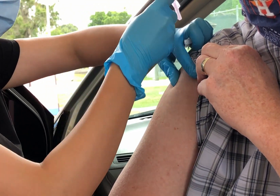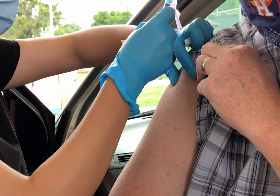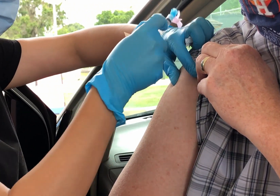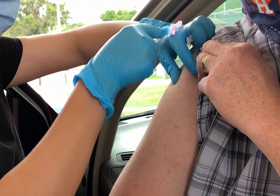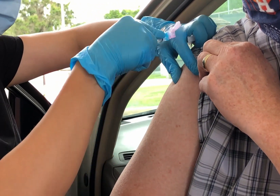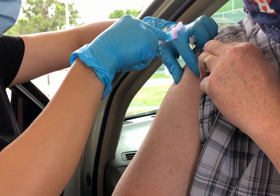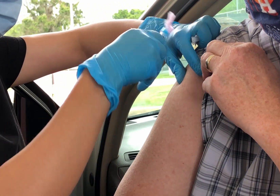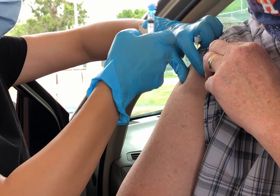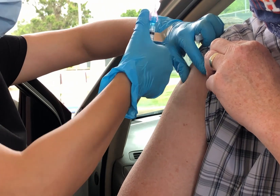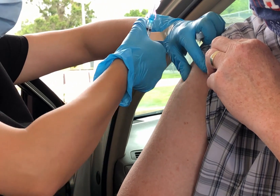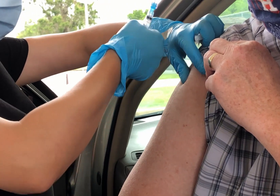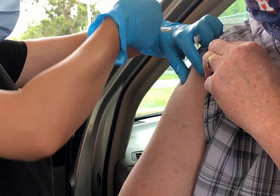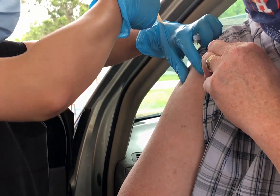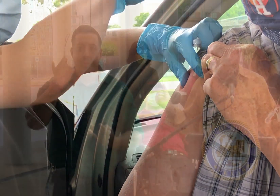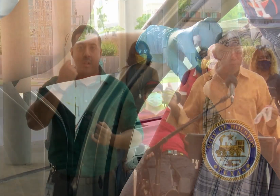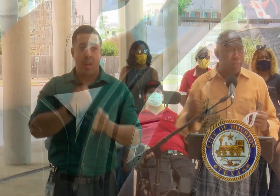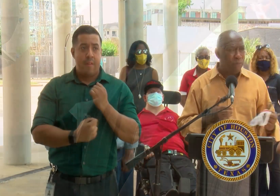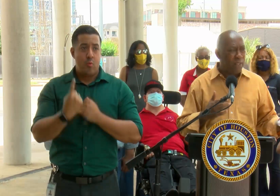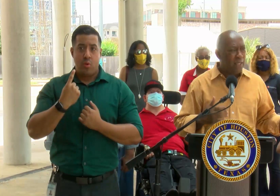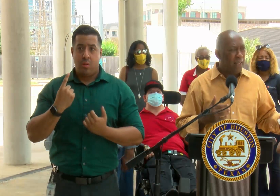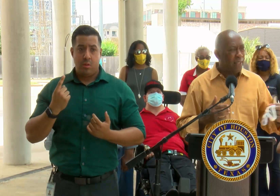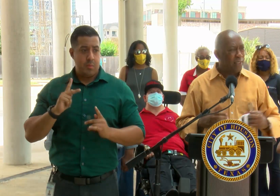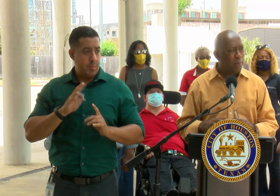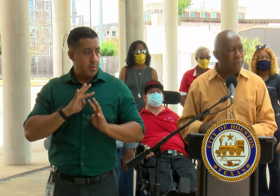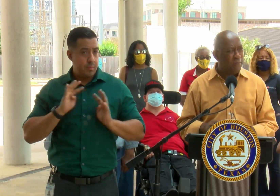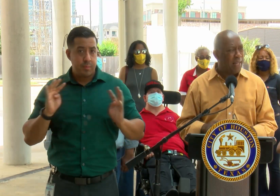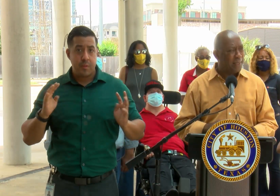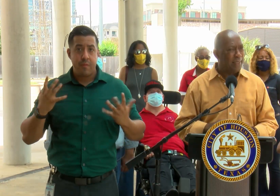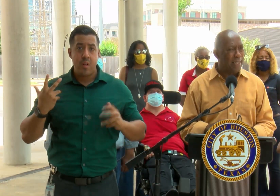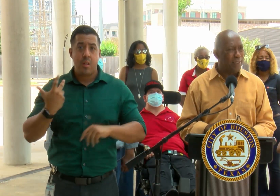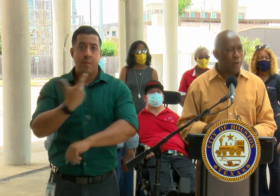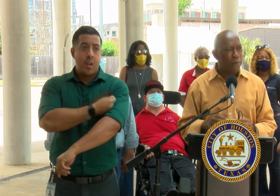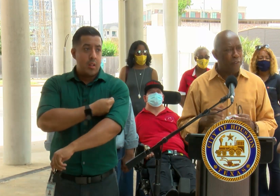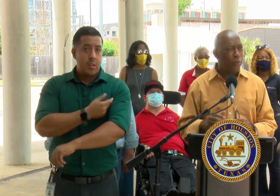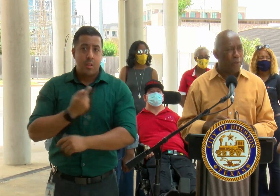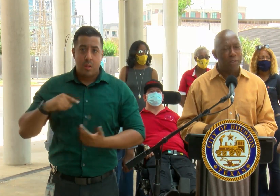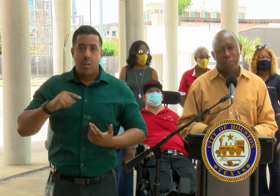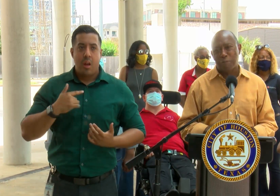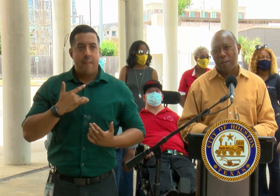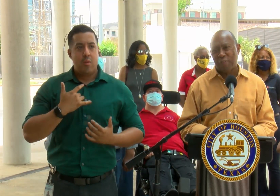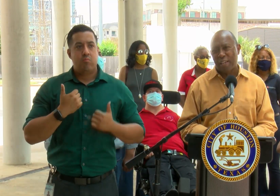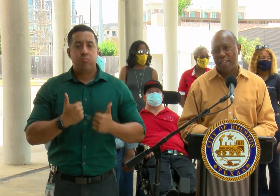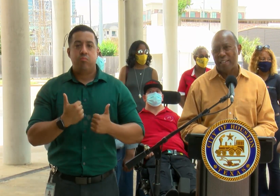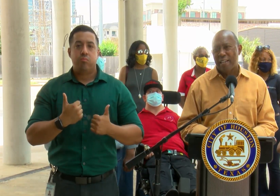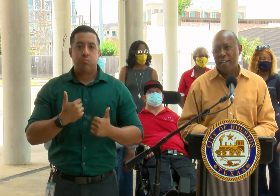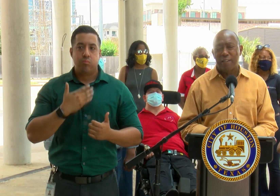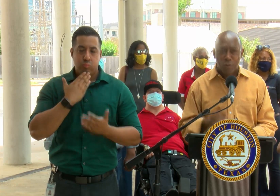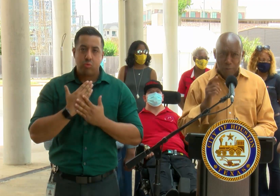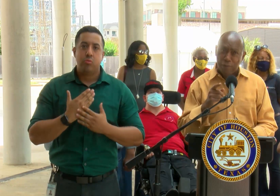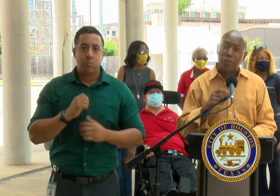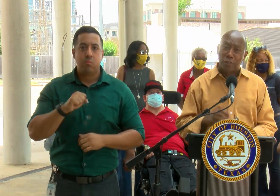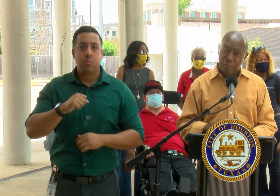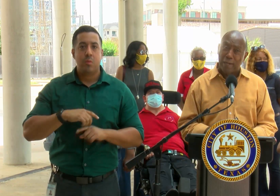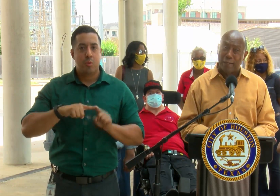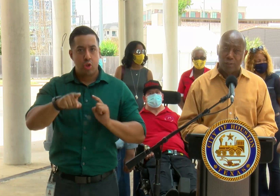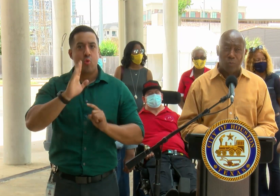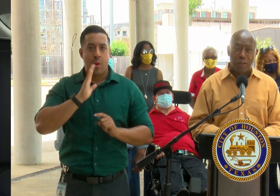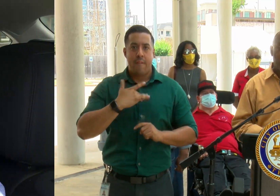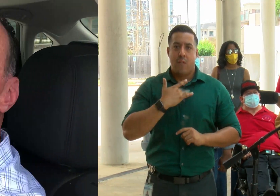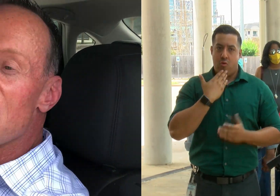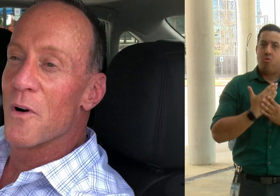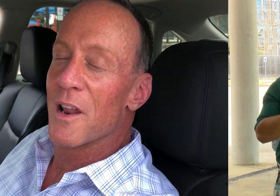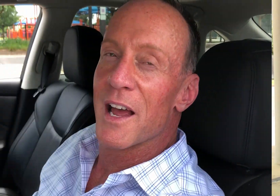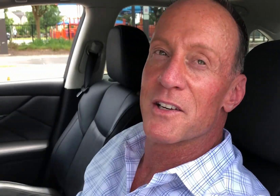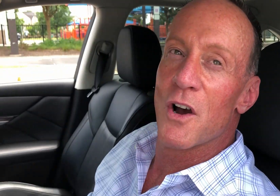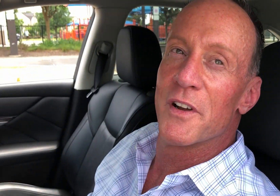off, because everybody around me has been vaccinated, so I feel real good about that, and you'll feel good about it as